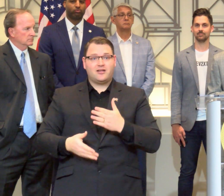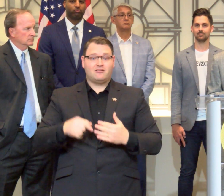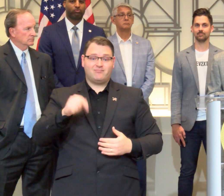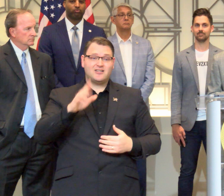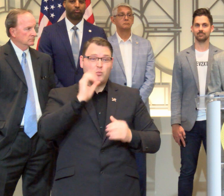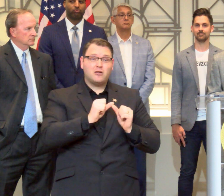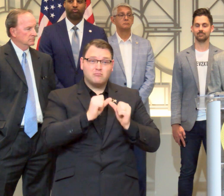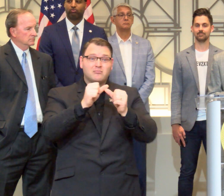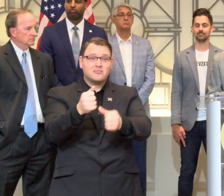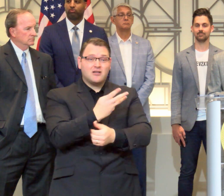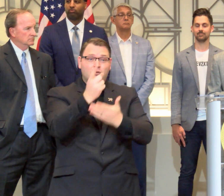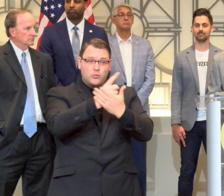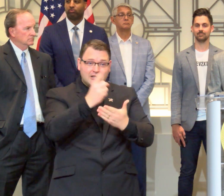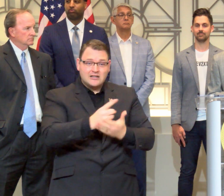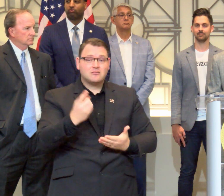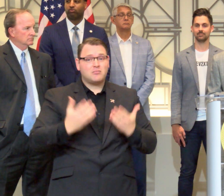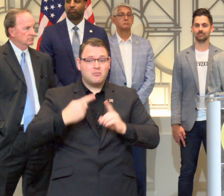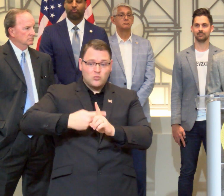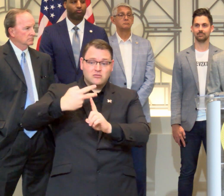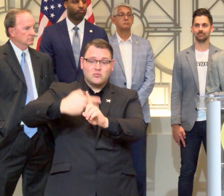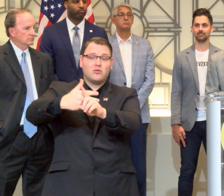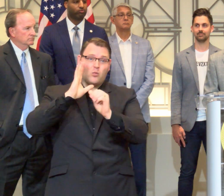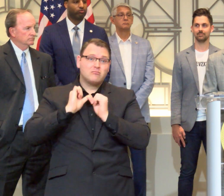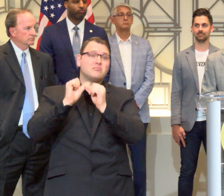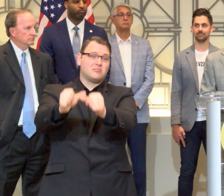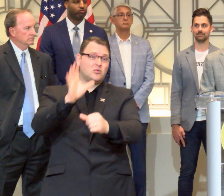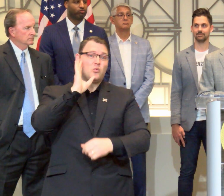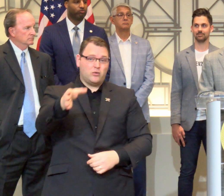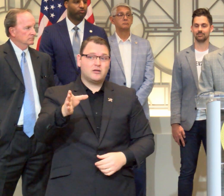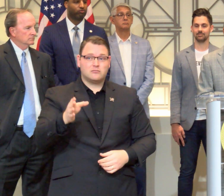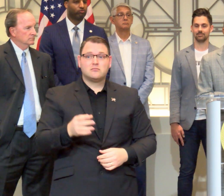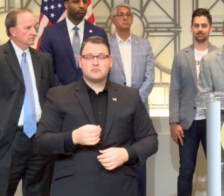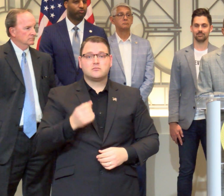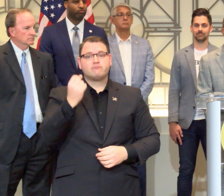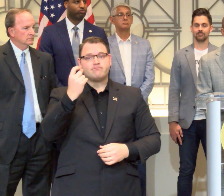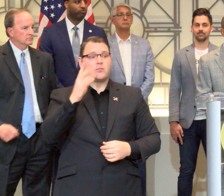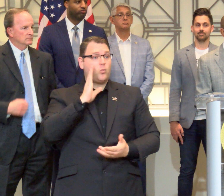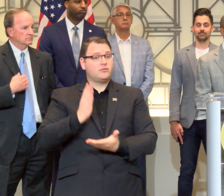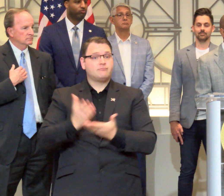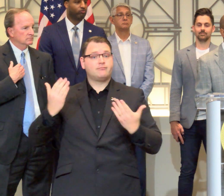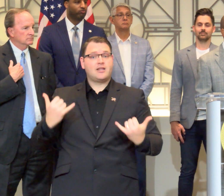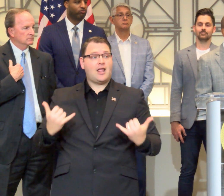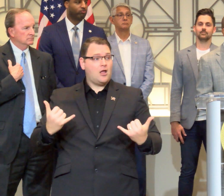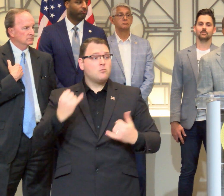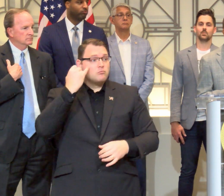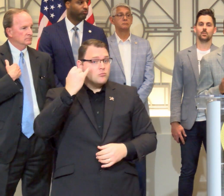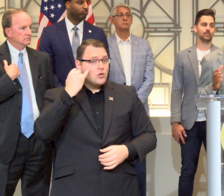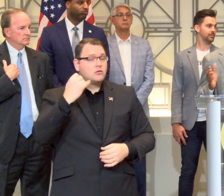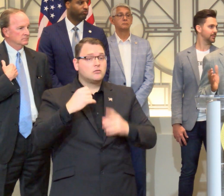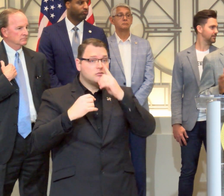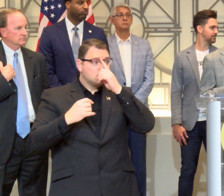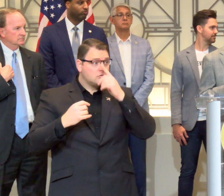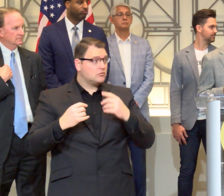for several months. So thank you so very much. Now that's where I'm going to stop, and feel free if you have any questions to any of